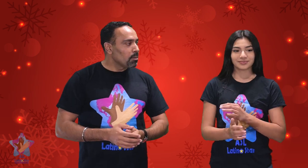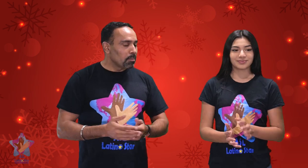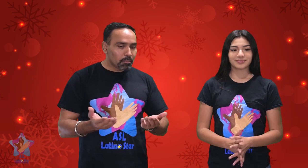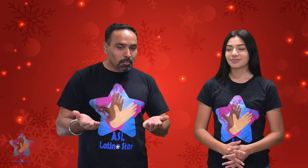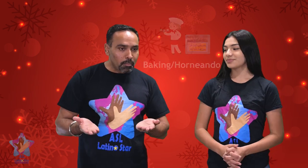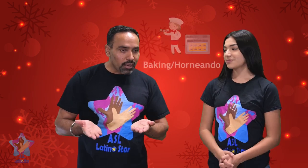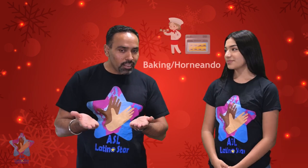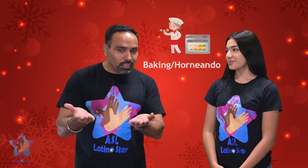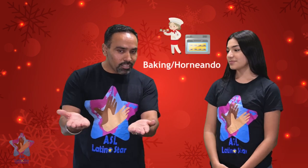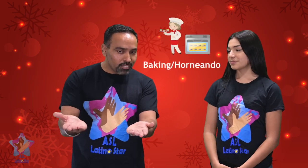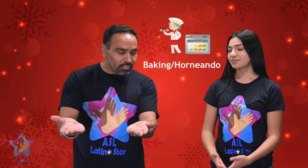Baking.